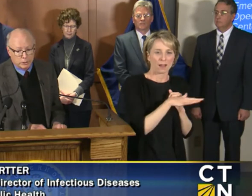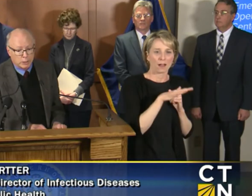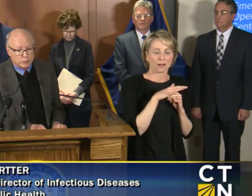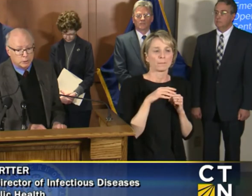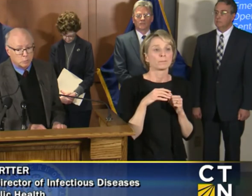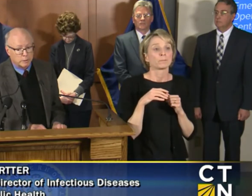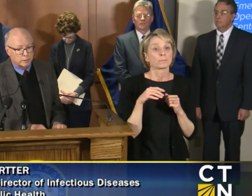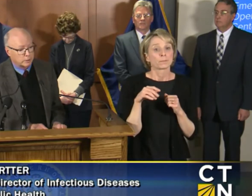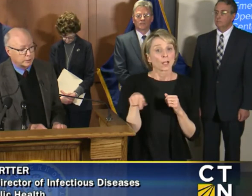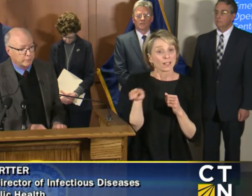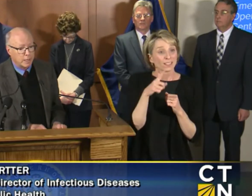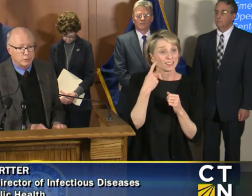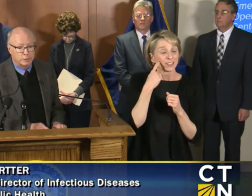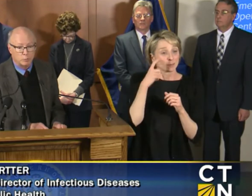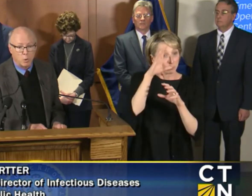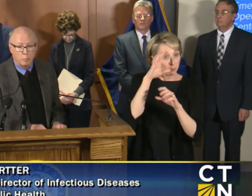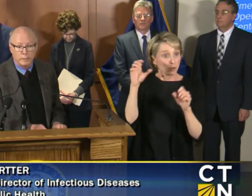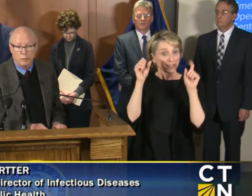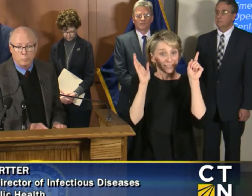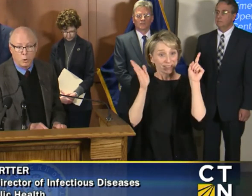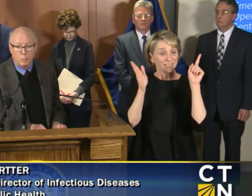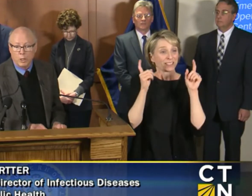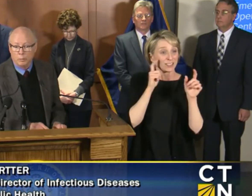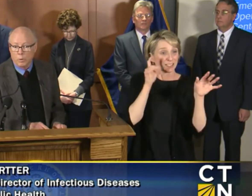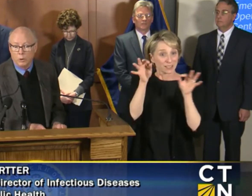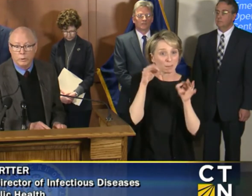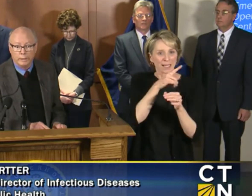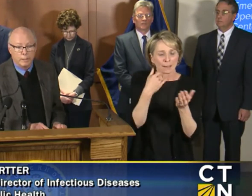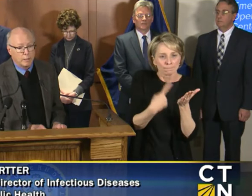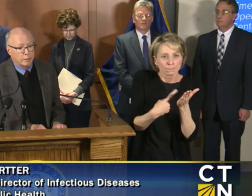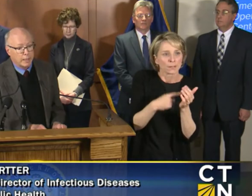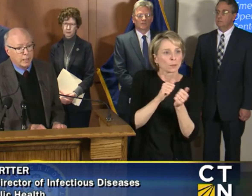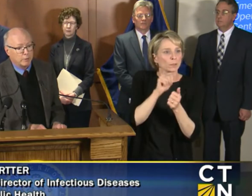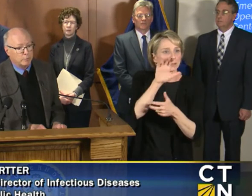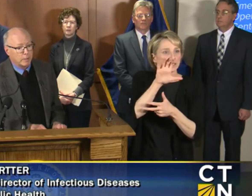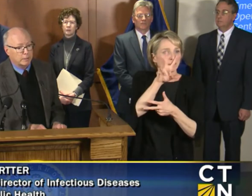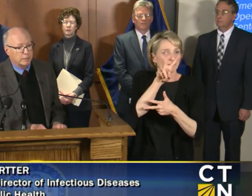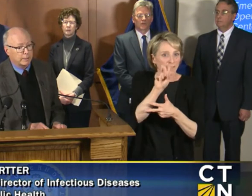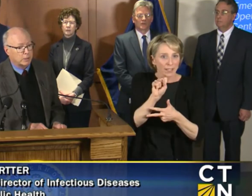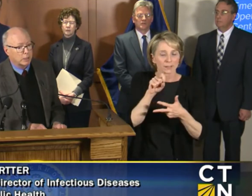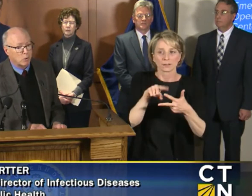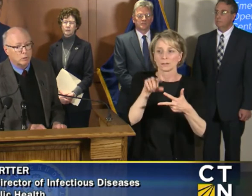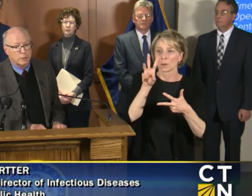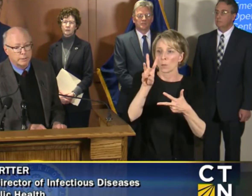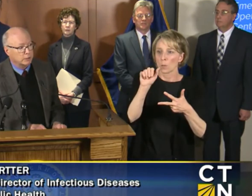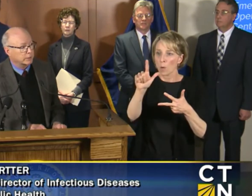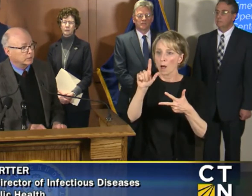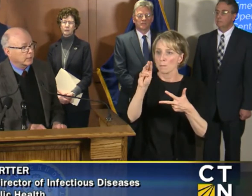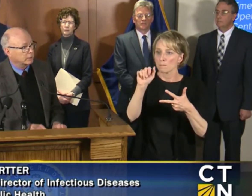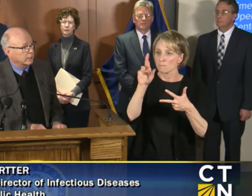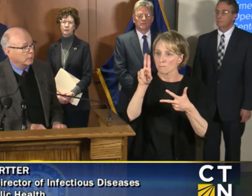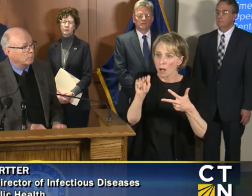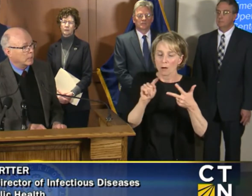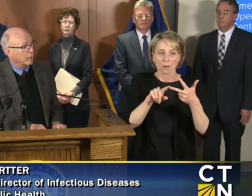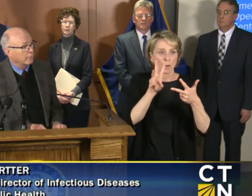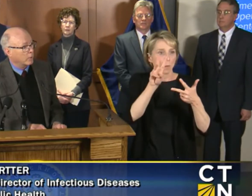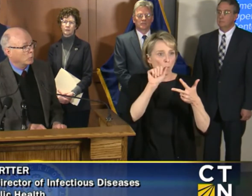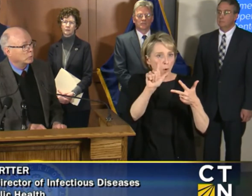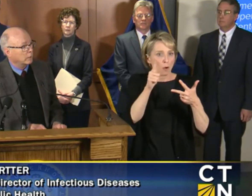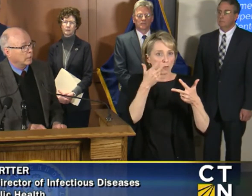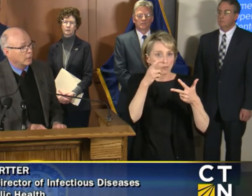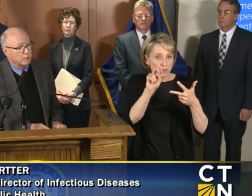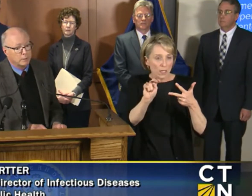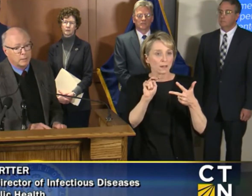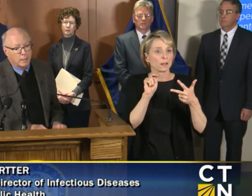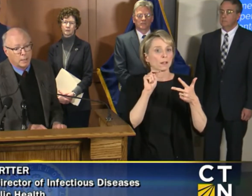they're in discussions with CVS and Walmart and Walgreens to have these kind of alternate testing sites set up at